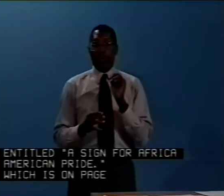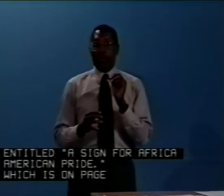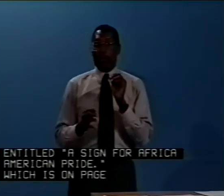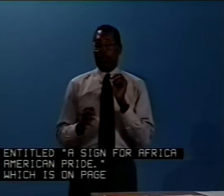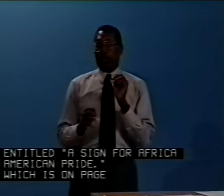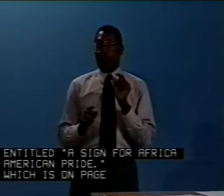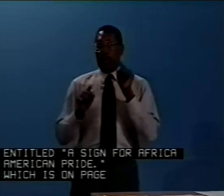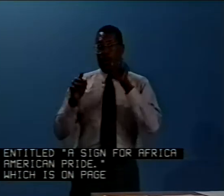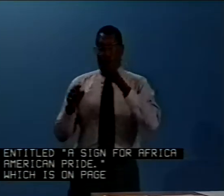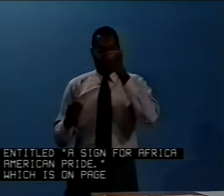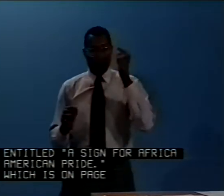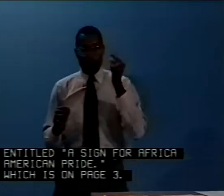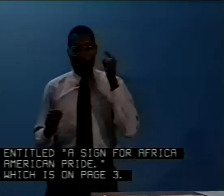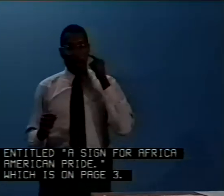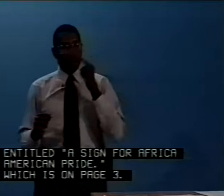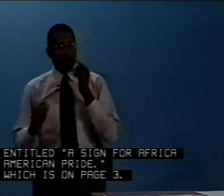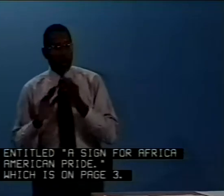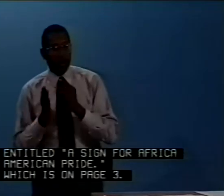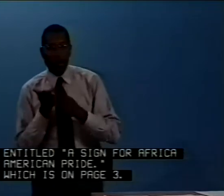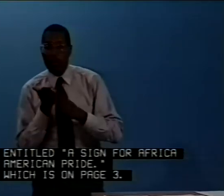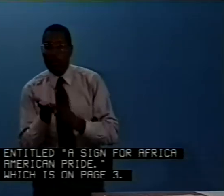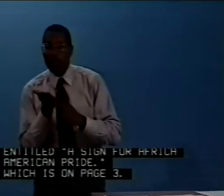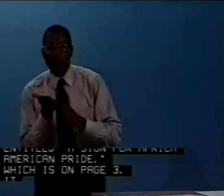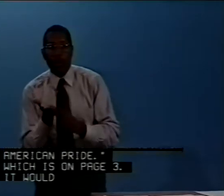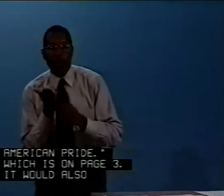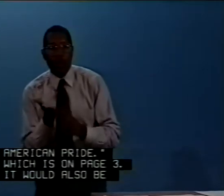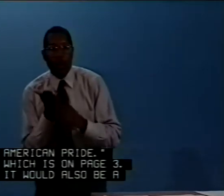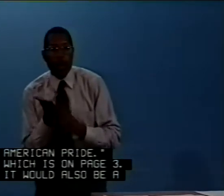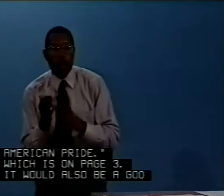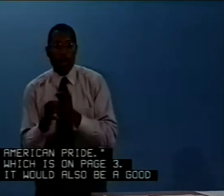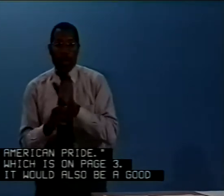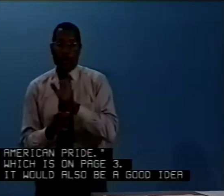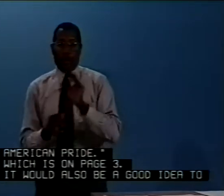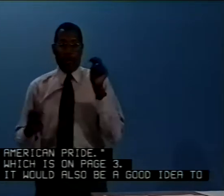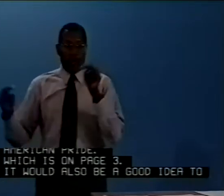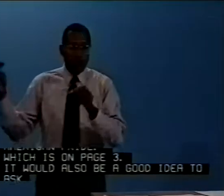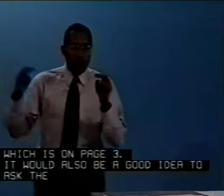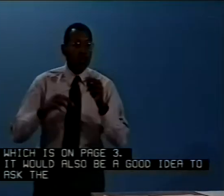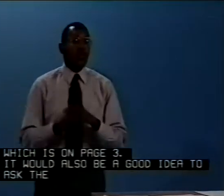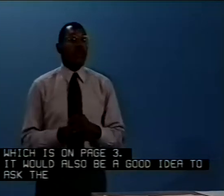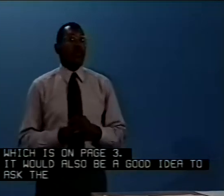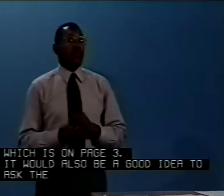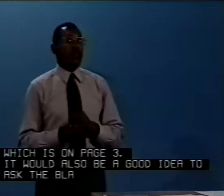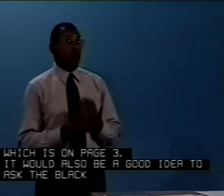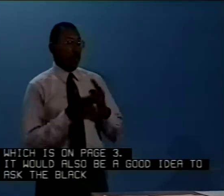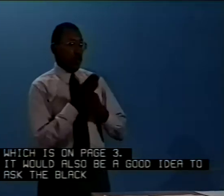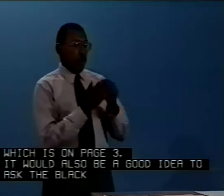It would also be a good idea to ask the black deaf community and get their views.